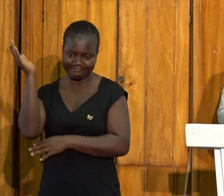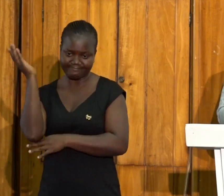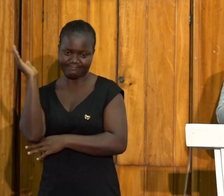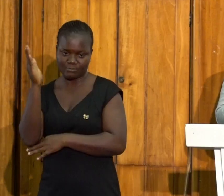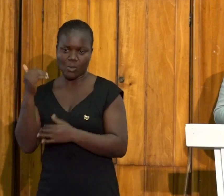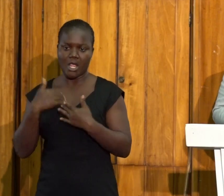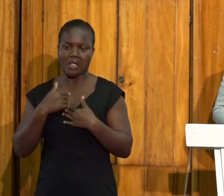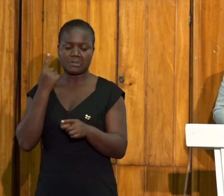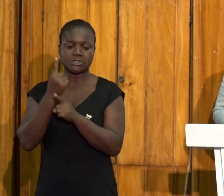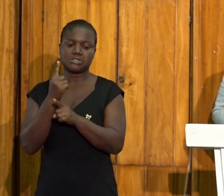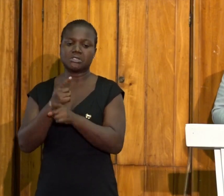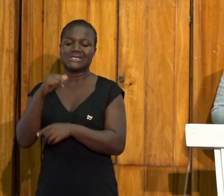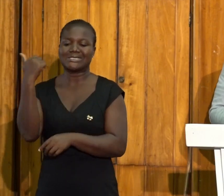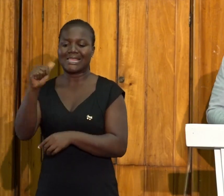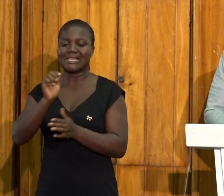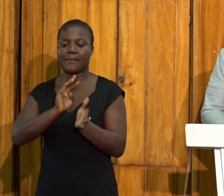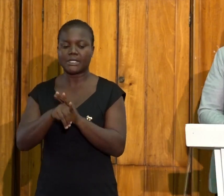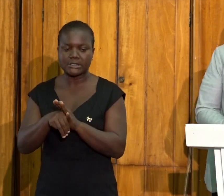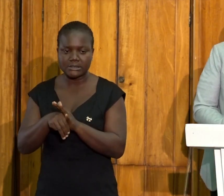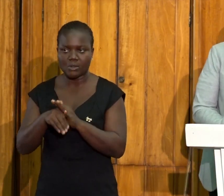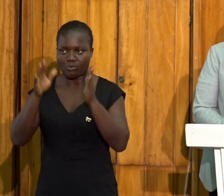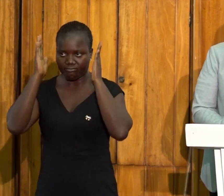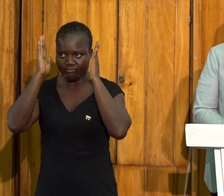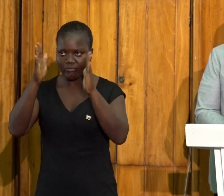I will focus mainly on the injectable